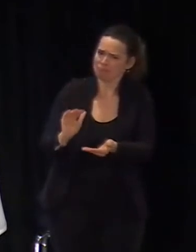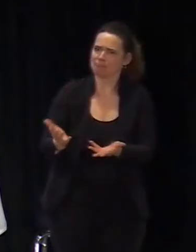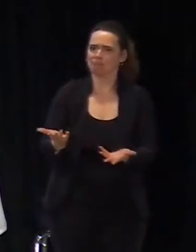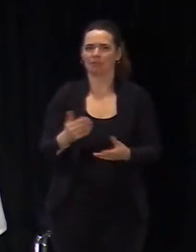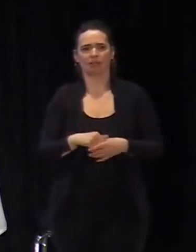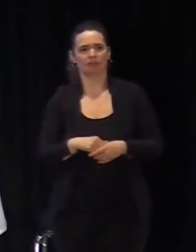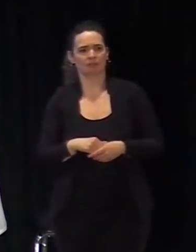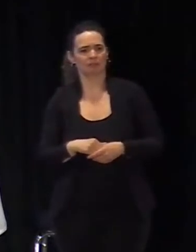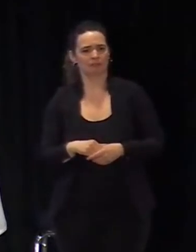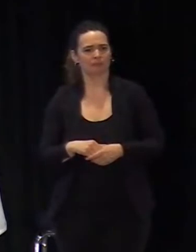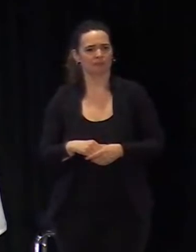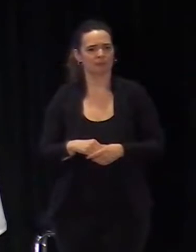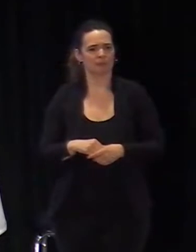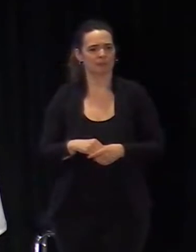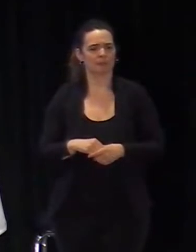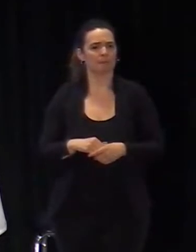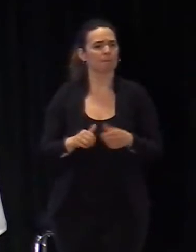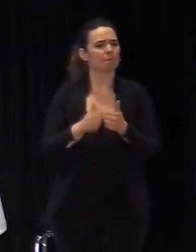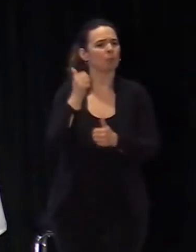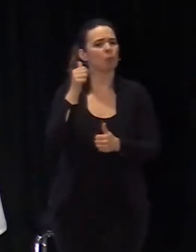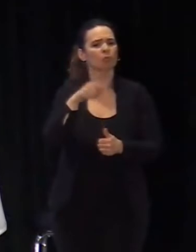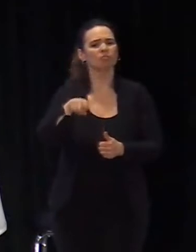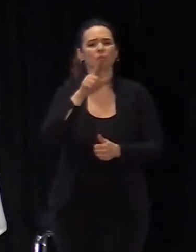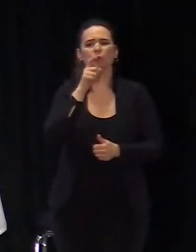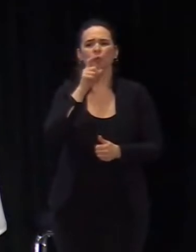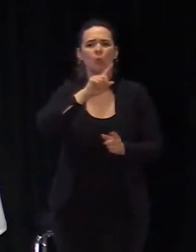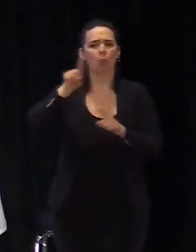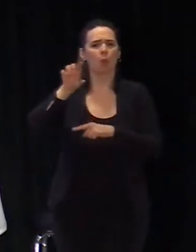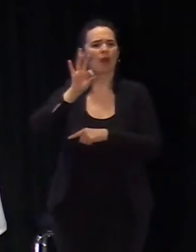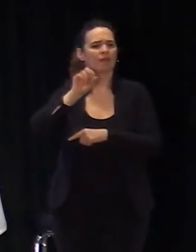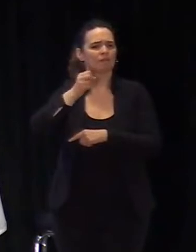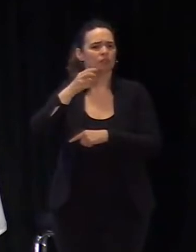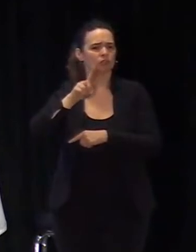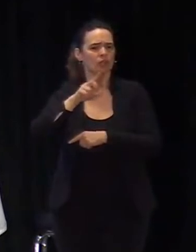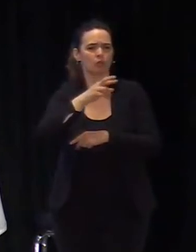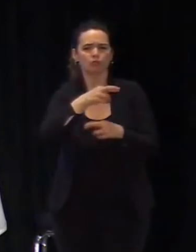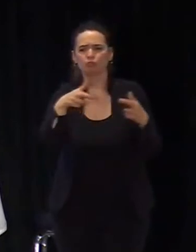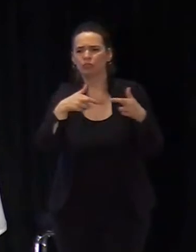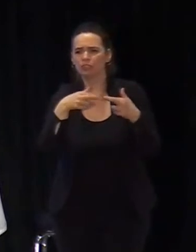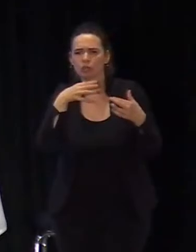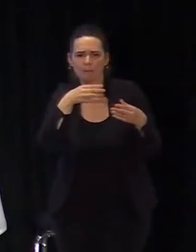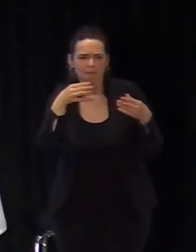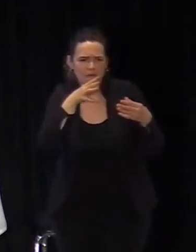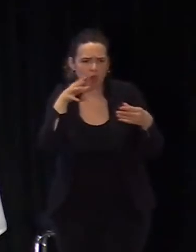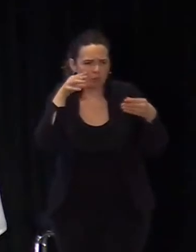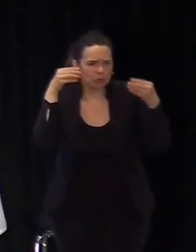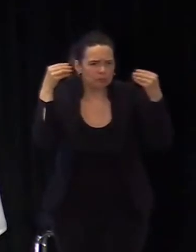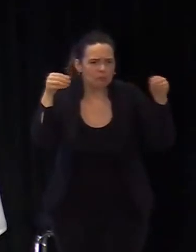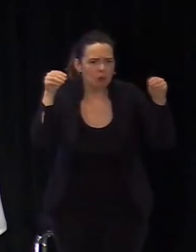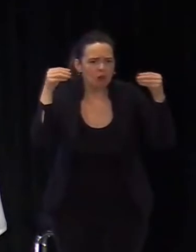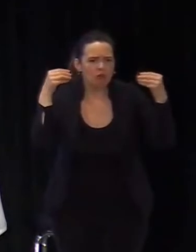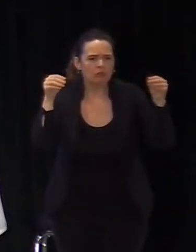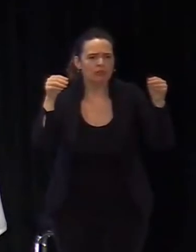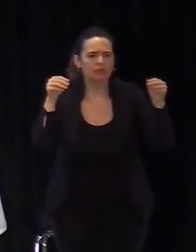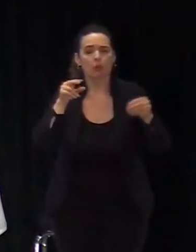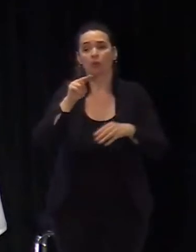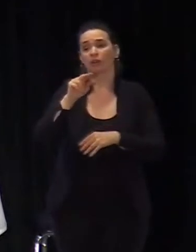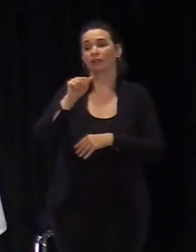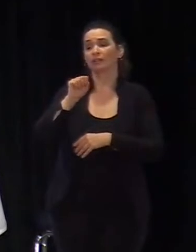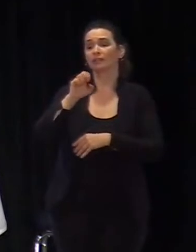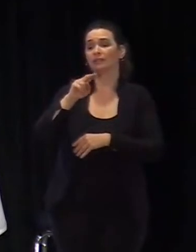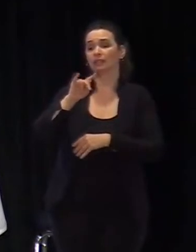time to the F Shed or in Essential Health or somewhere else. Or if you were a contact of someone sick, you wanted to know right away, you go